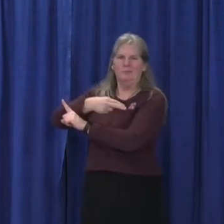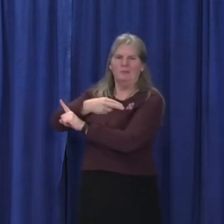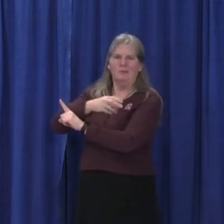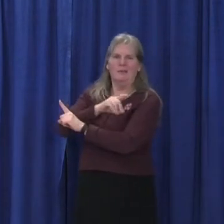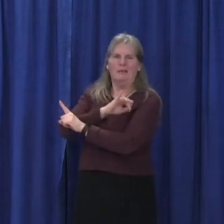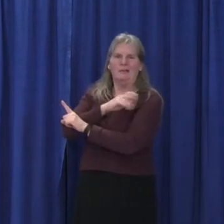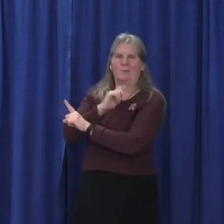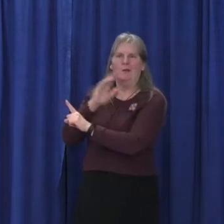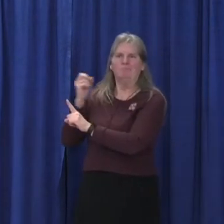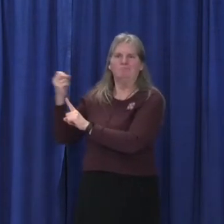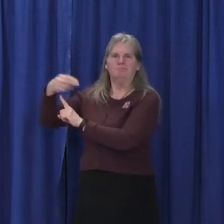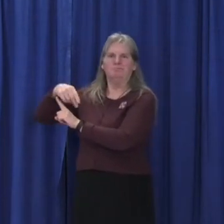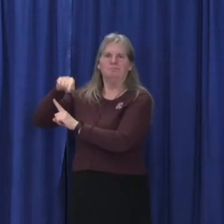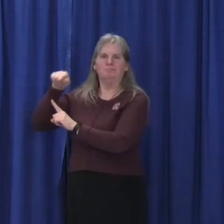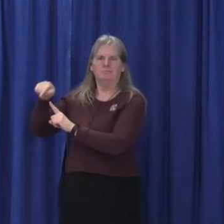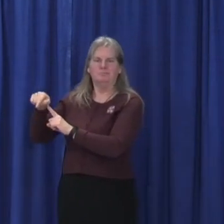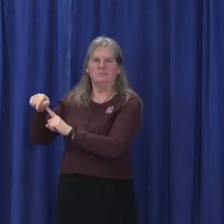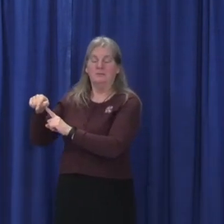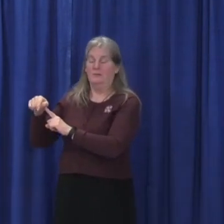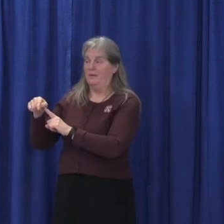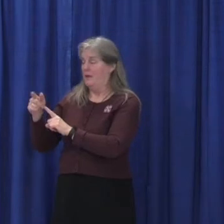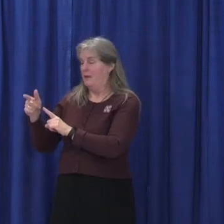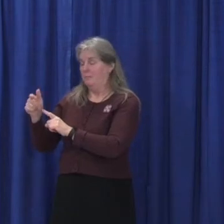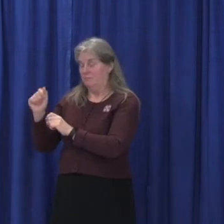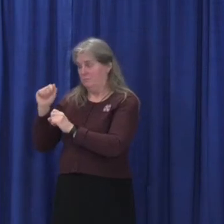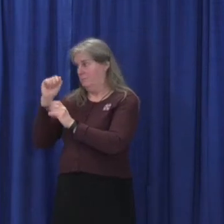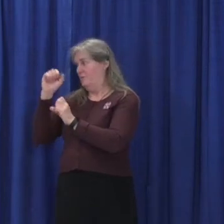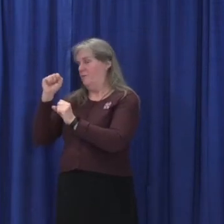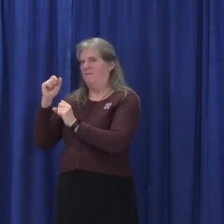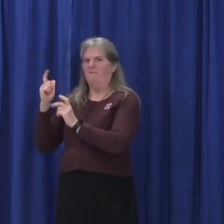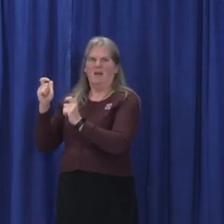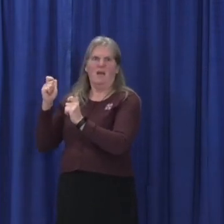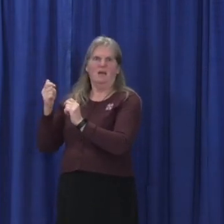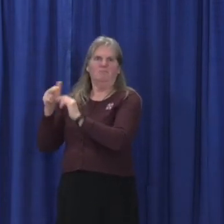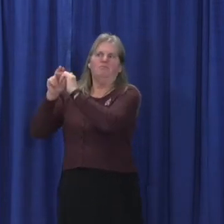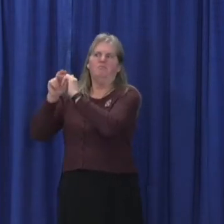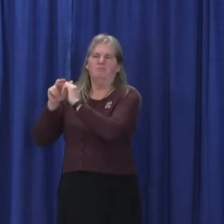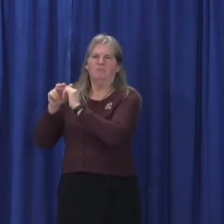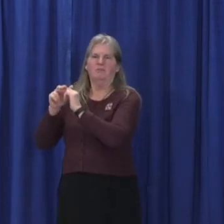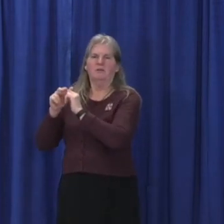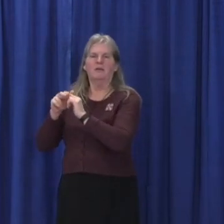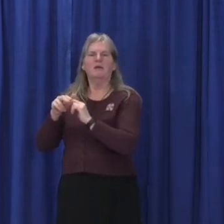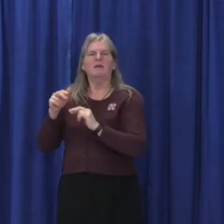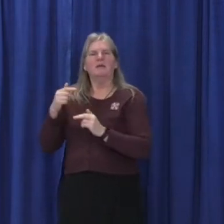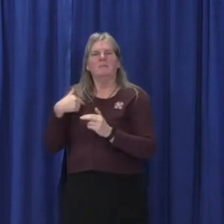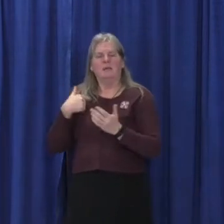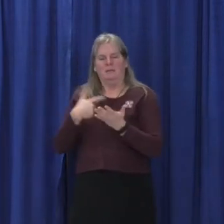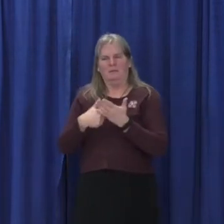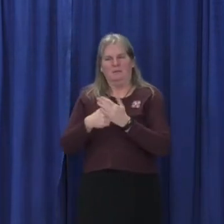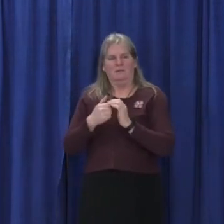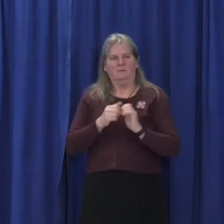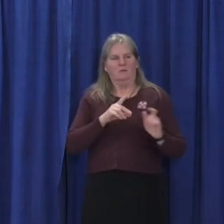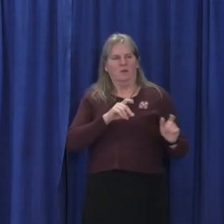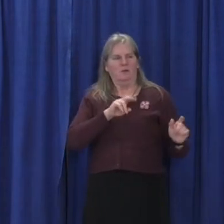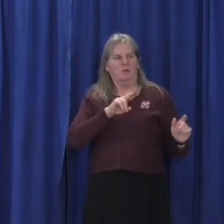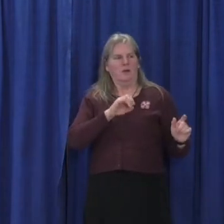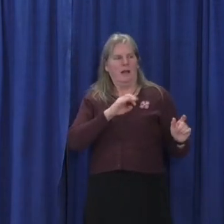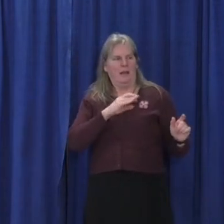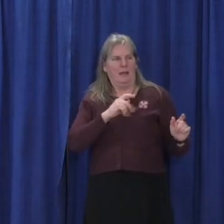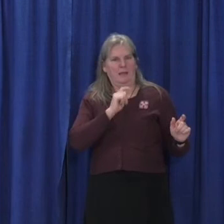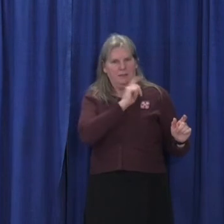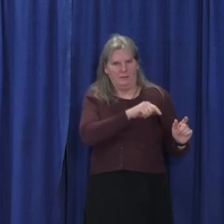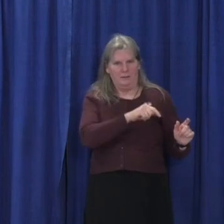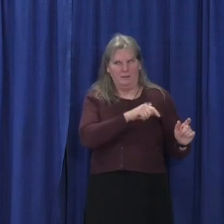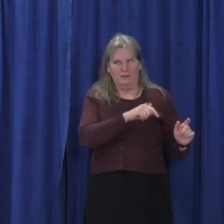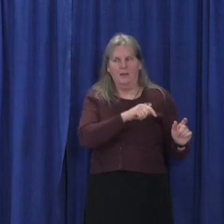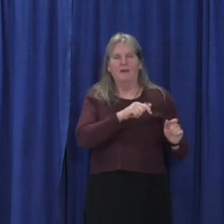very soon, and just amazed at how quickly it's going through the system. Talking with Dr. Elliott as well, the statistical analysis of the data